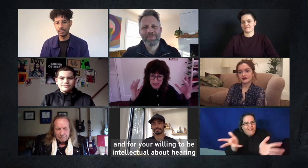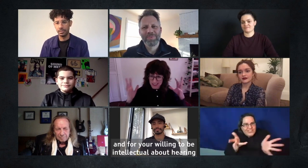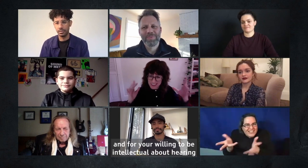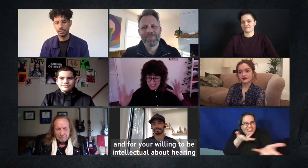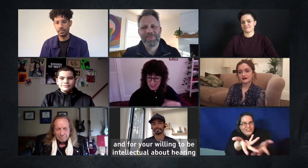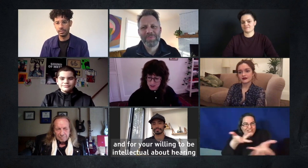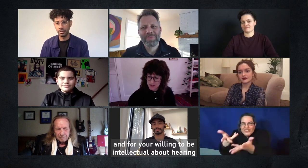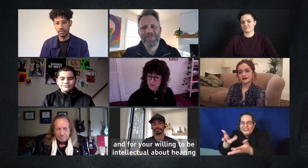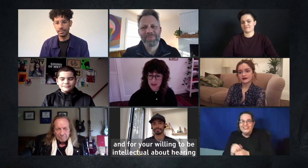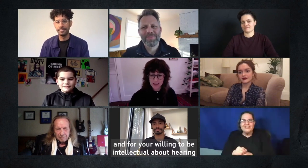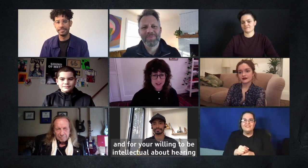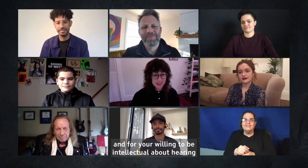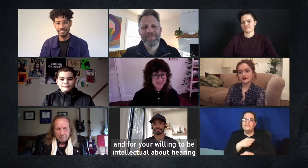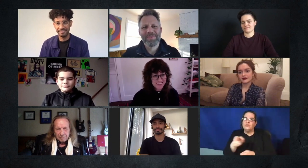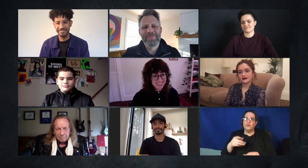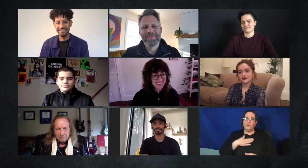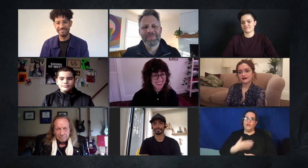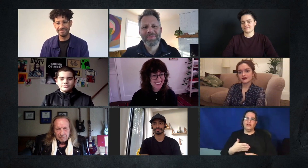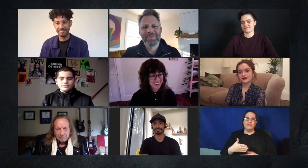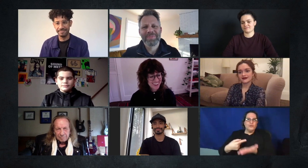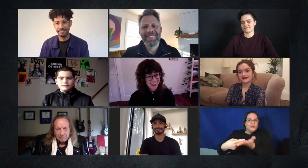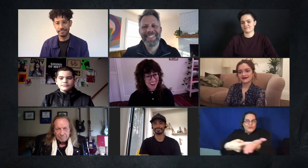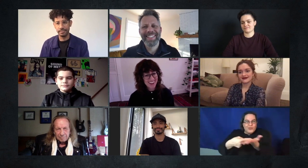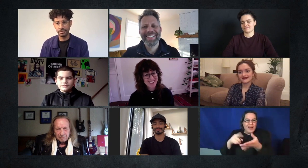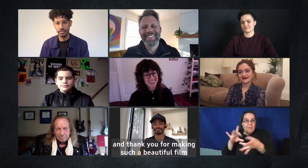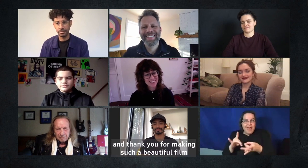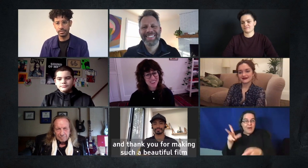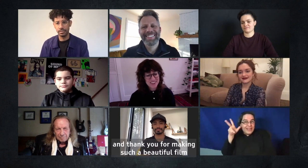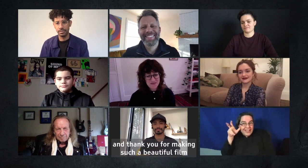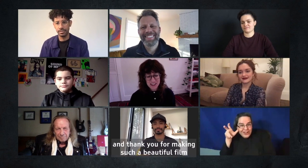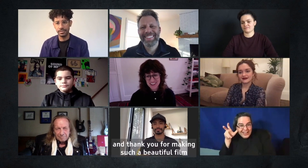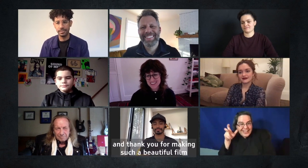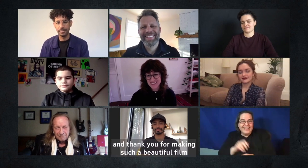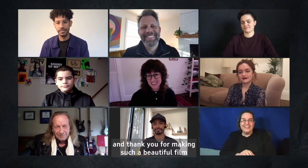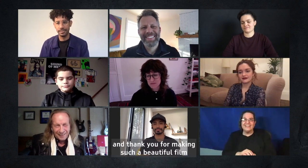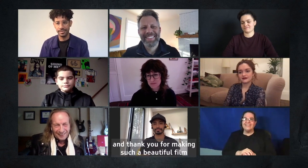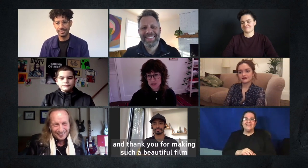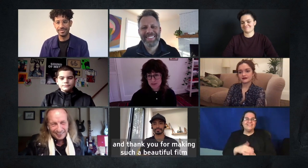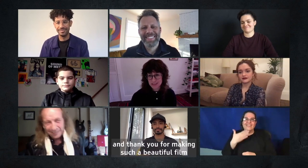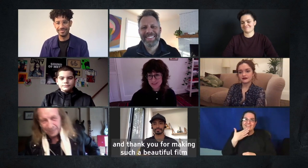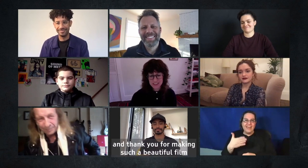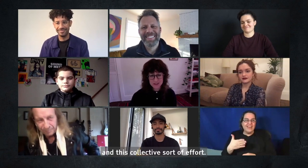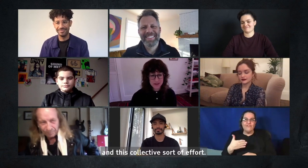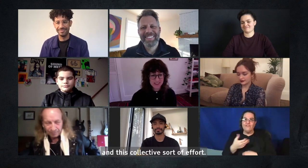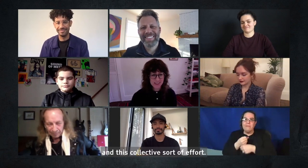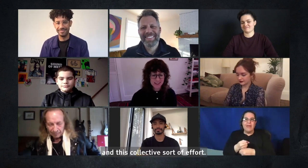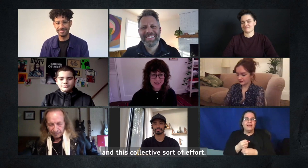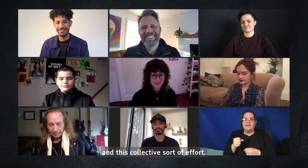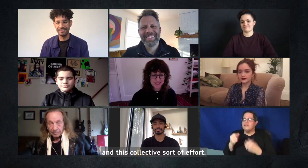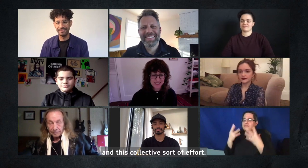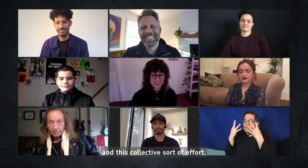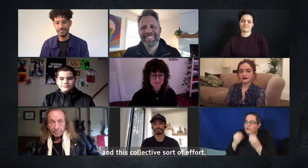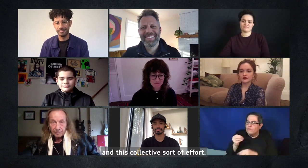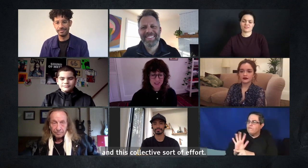be intellectual about hearing. And thank you for making such a beautiful film and this